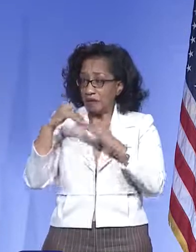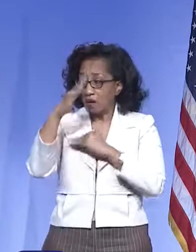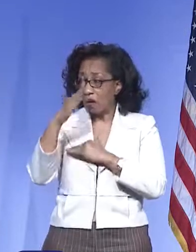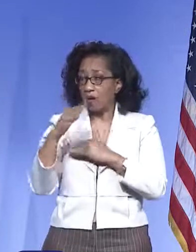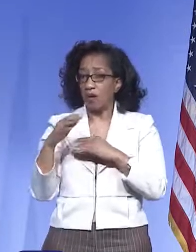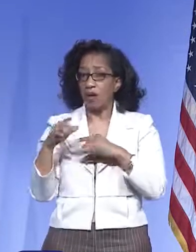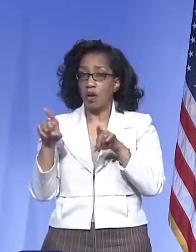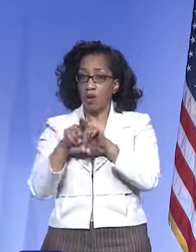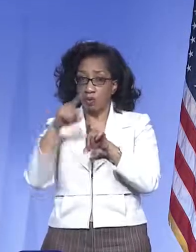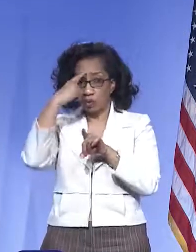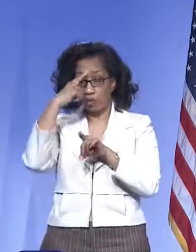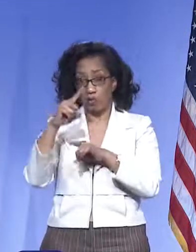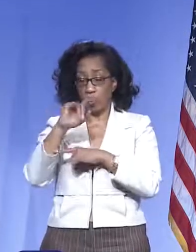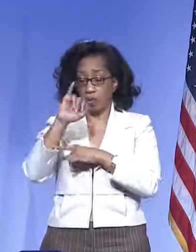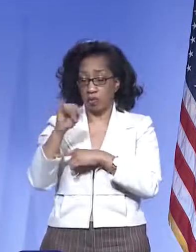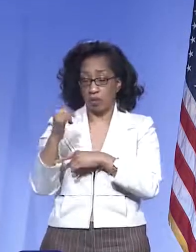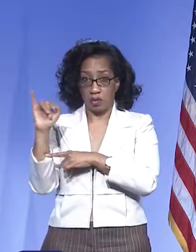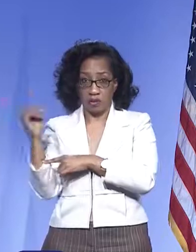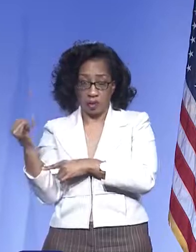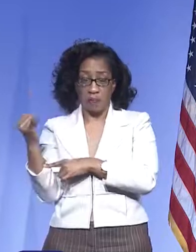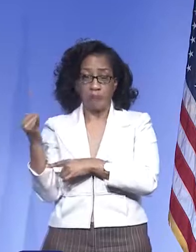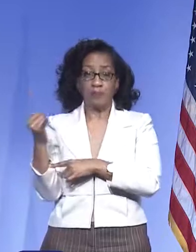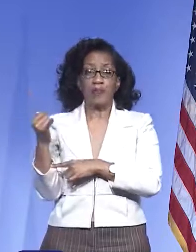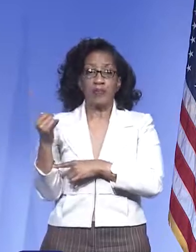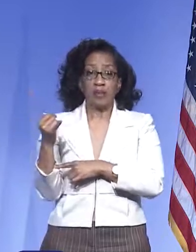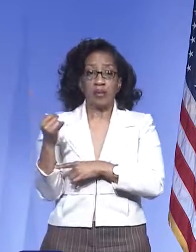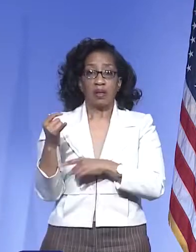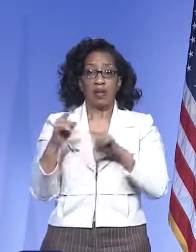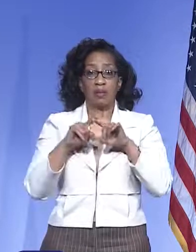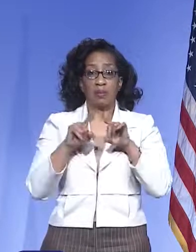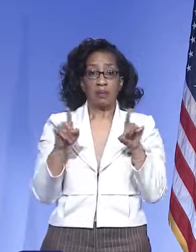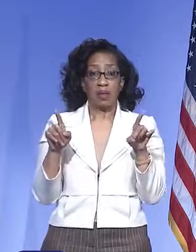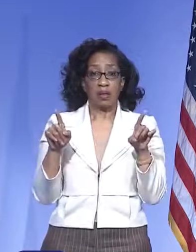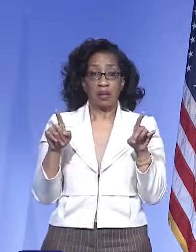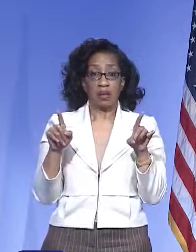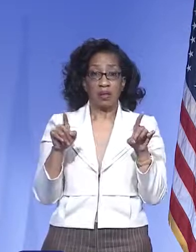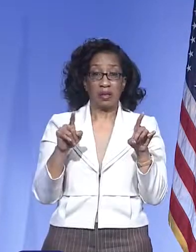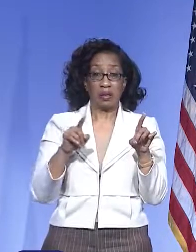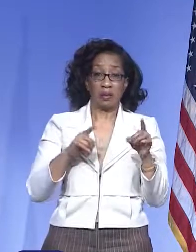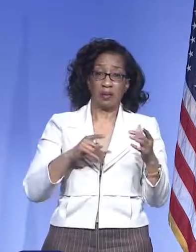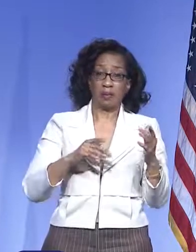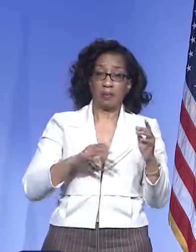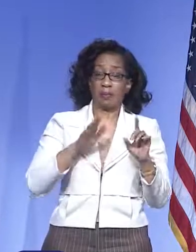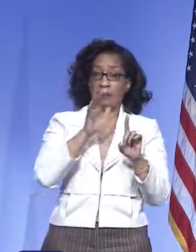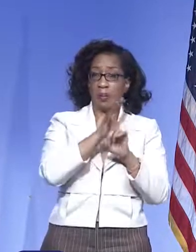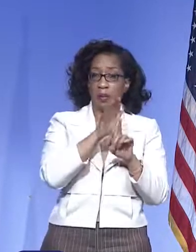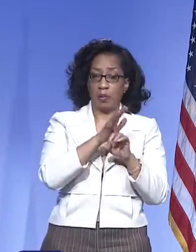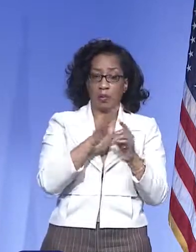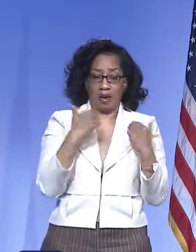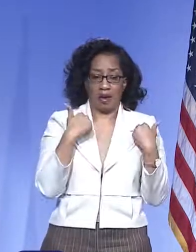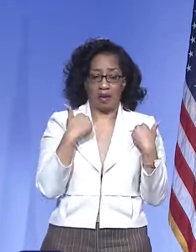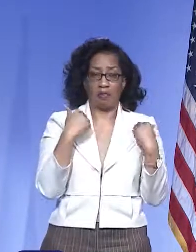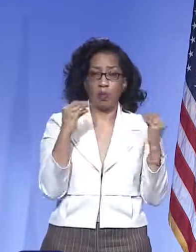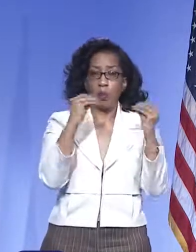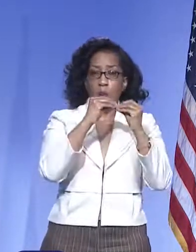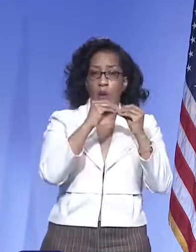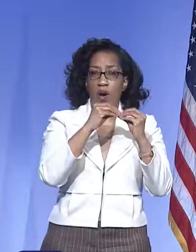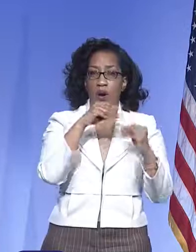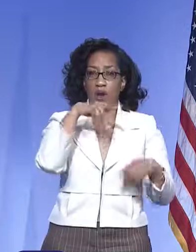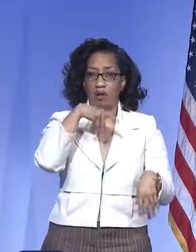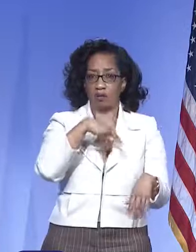Now, the good news is the preponderance of the vaccine we have in the community is the Pfizer vaccine, but I just want to put that note out